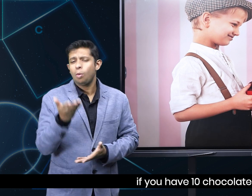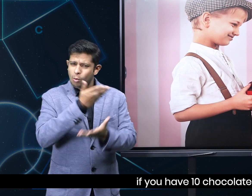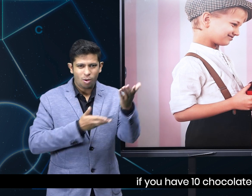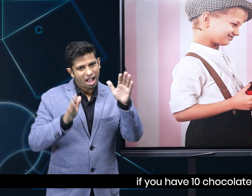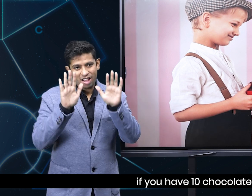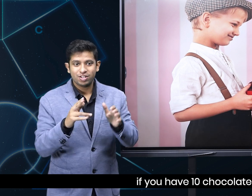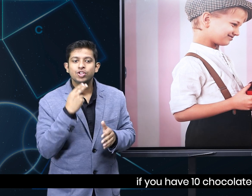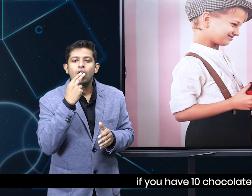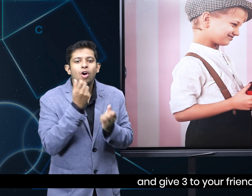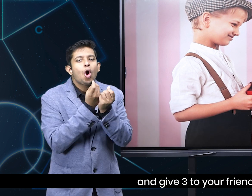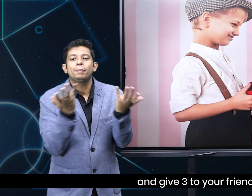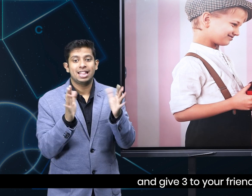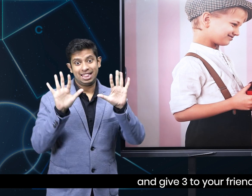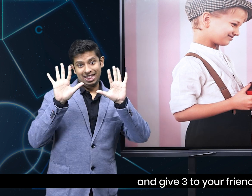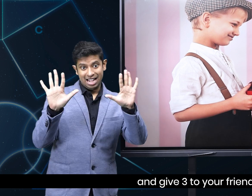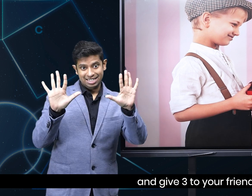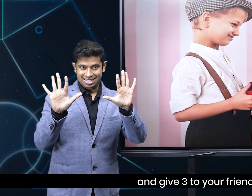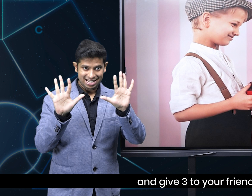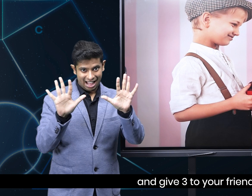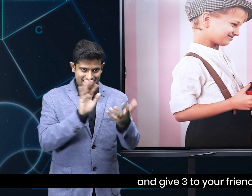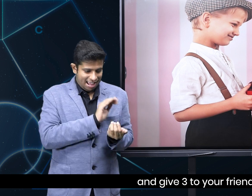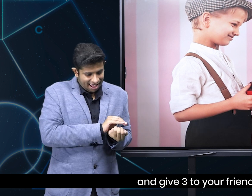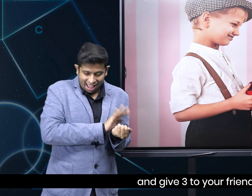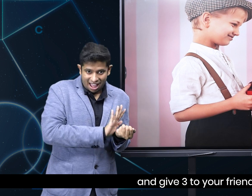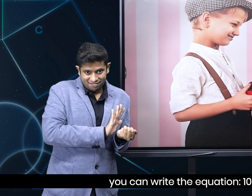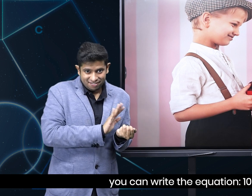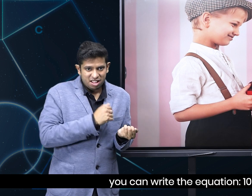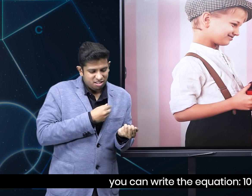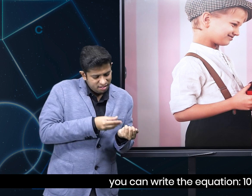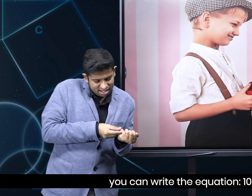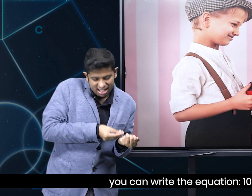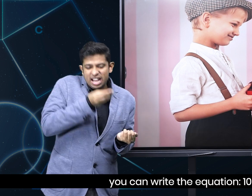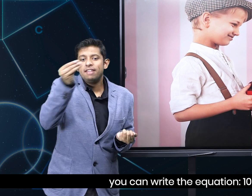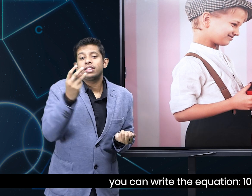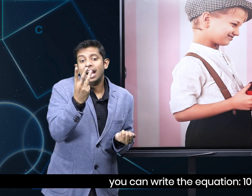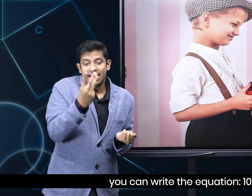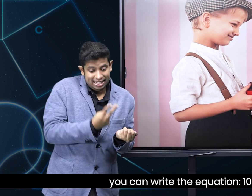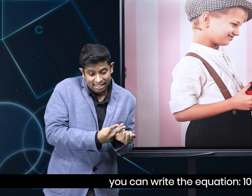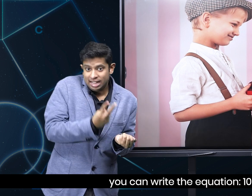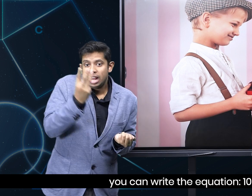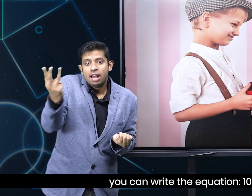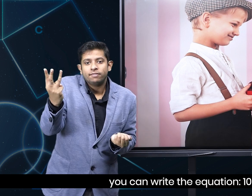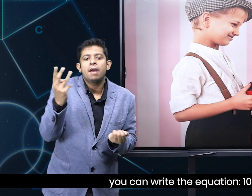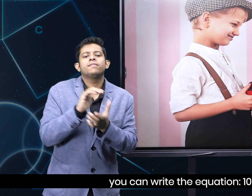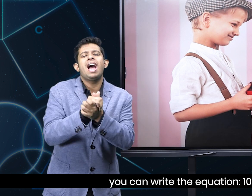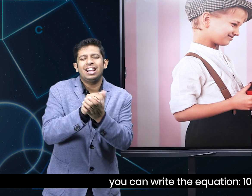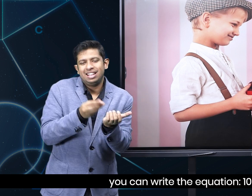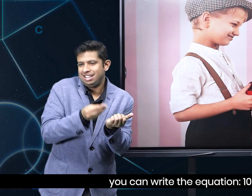10 chocolates and give 3 to your friend, you can write the equation 10 minus 3 equals to